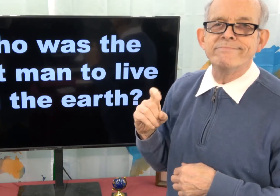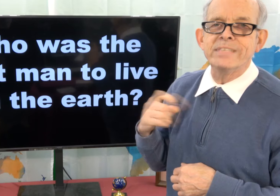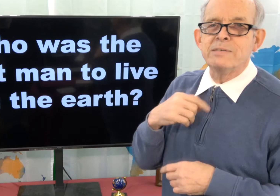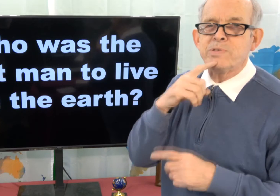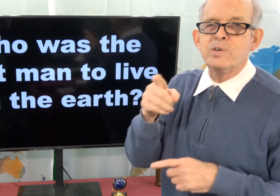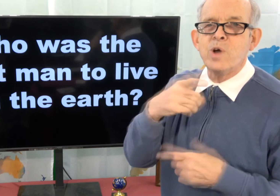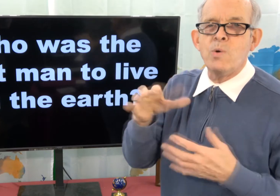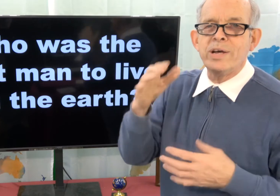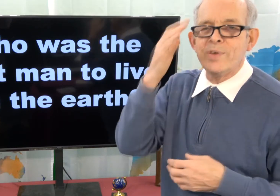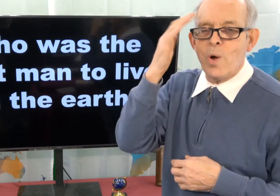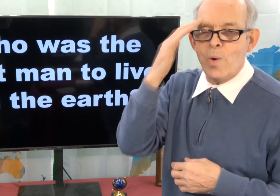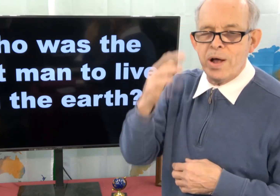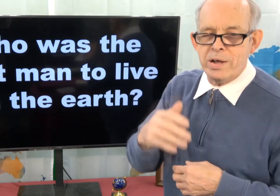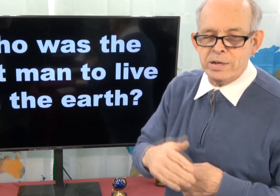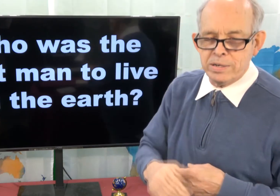earth? I'm sure you already know.